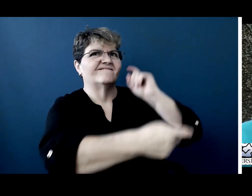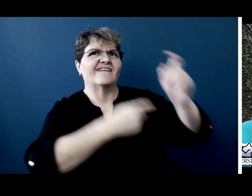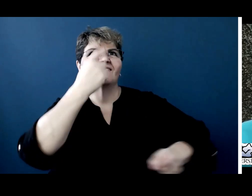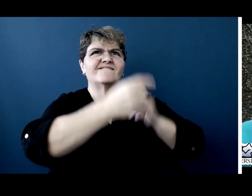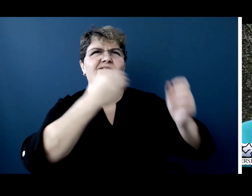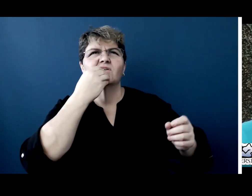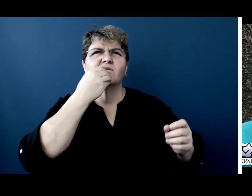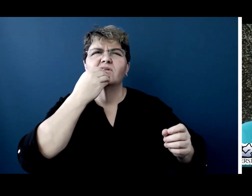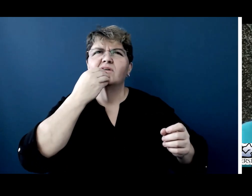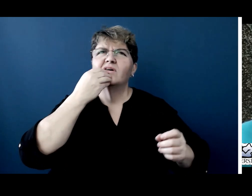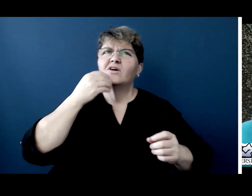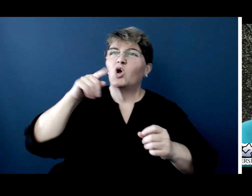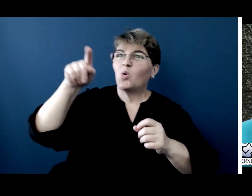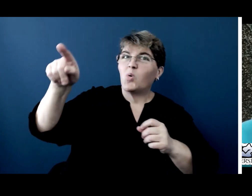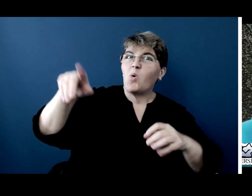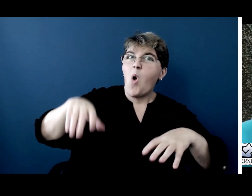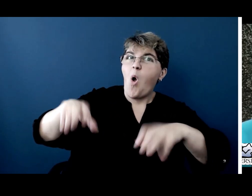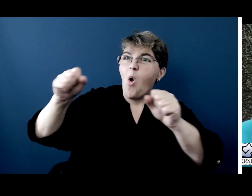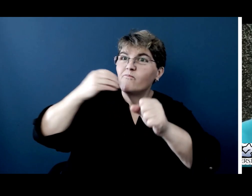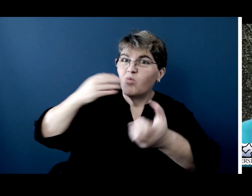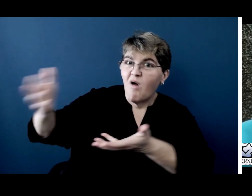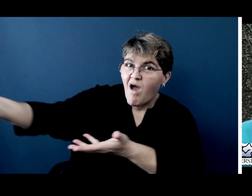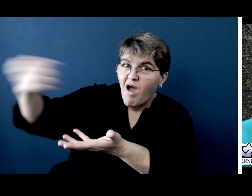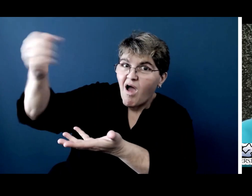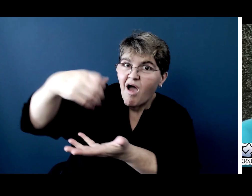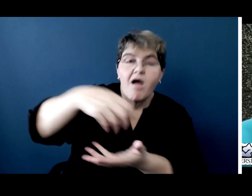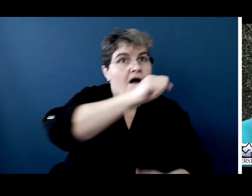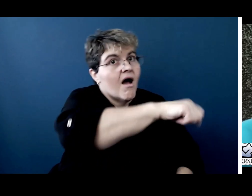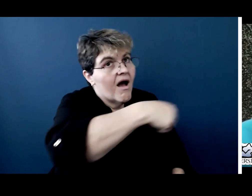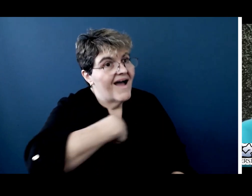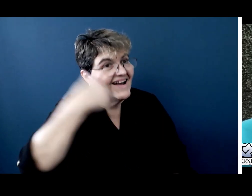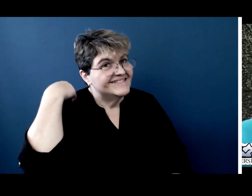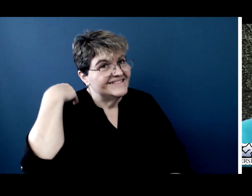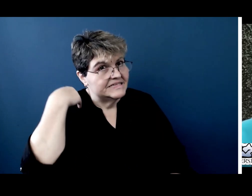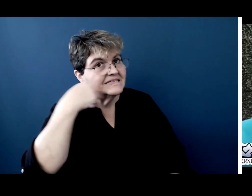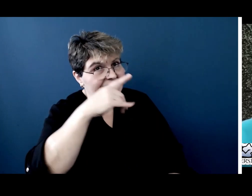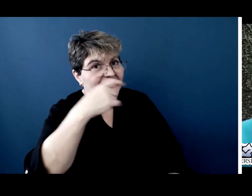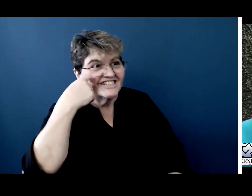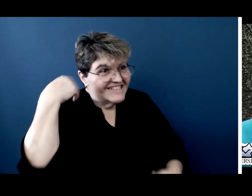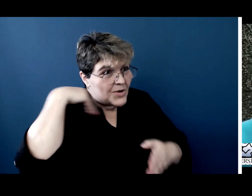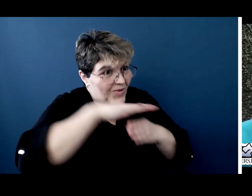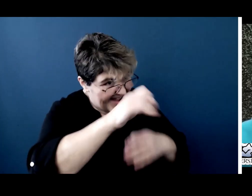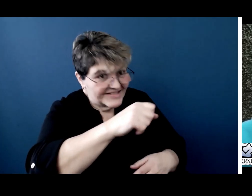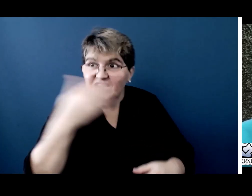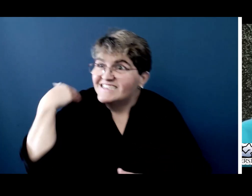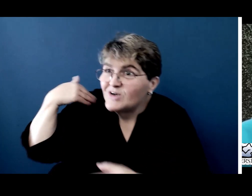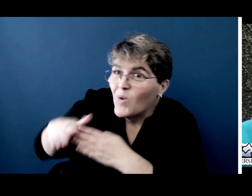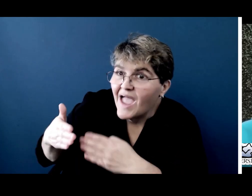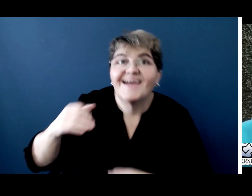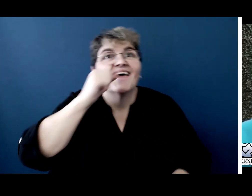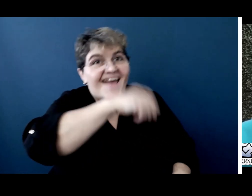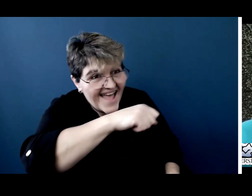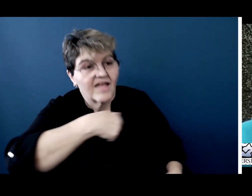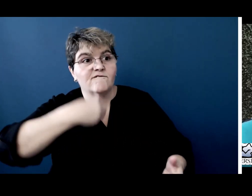people donated. That felt pretty good. Oh, so you did a food drive? Yeah, Oh, nice. over the weekend, This past weekend? this past weekend,